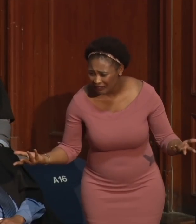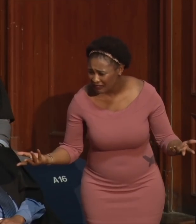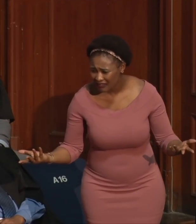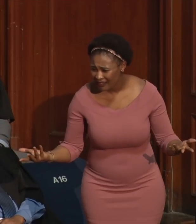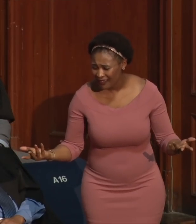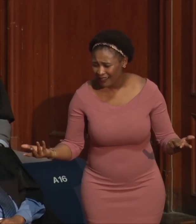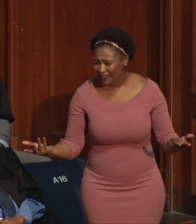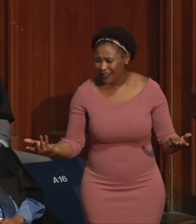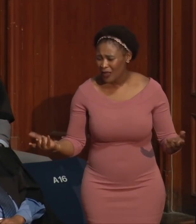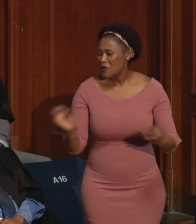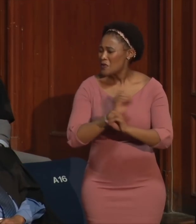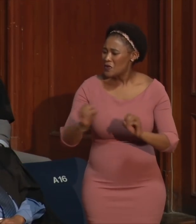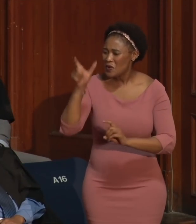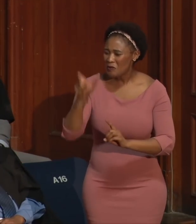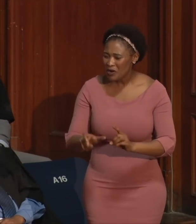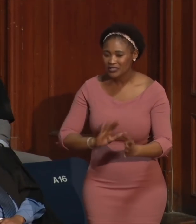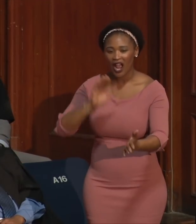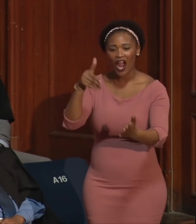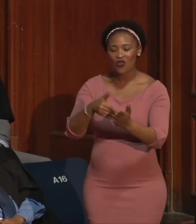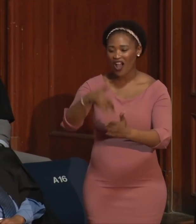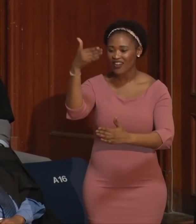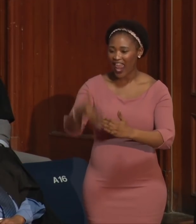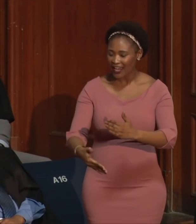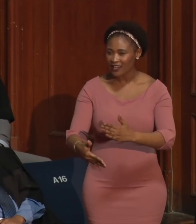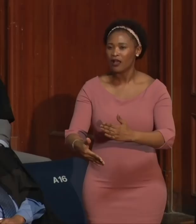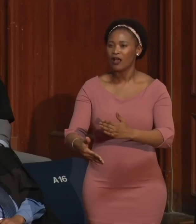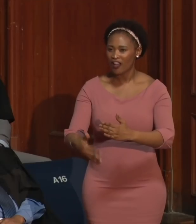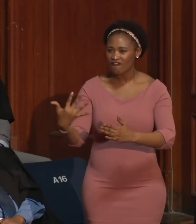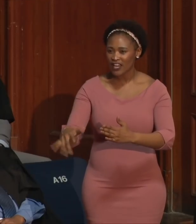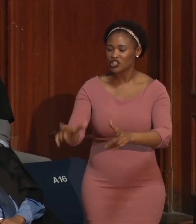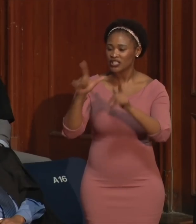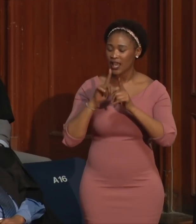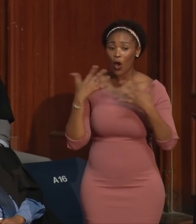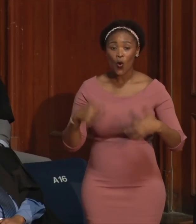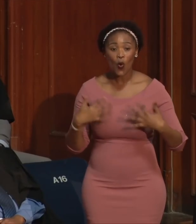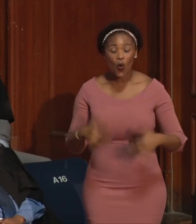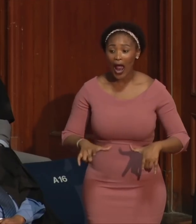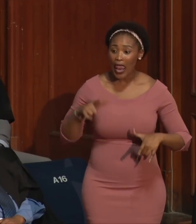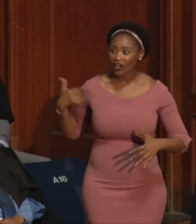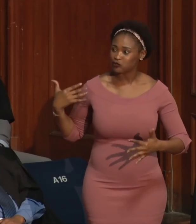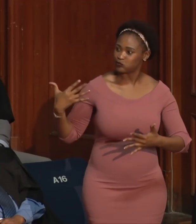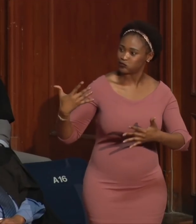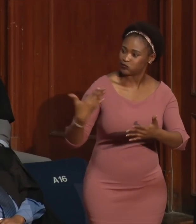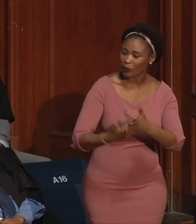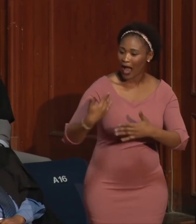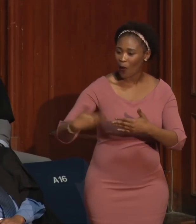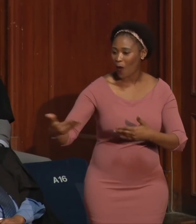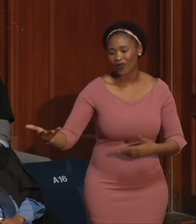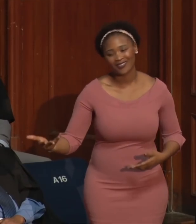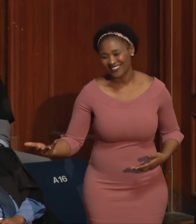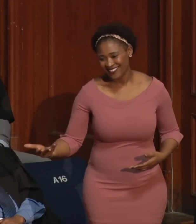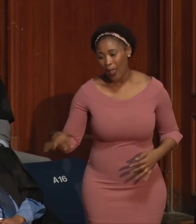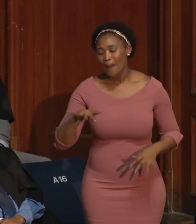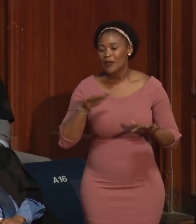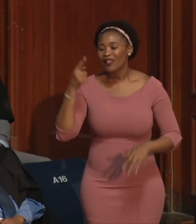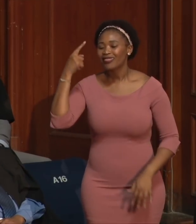Nobody had been to the end of life and come back to tell us how it was. Everyone had their ideas about what was supposed to happen